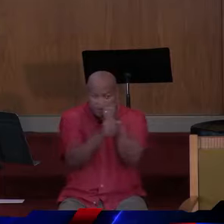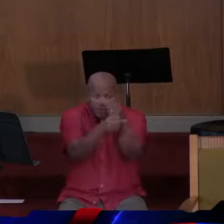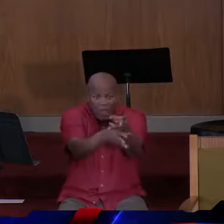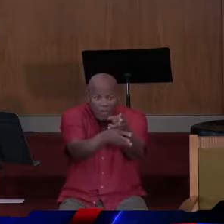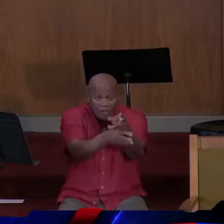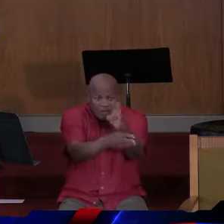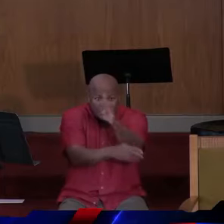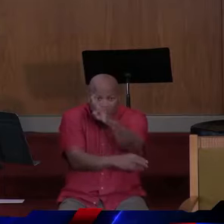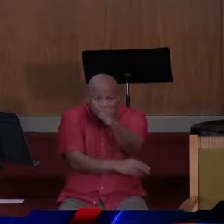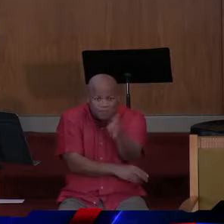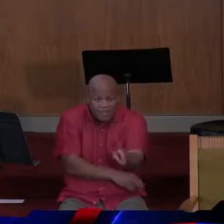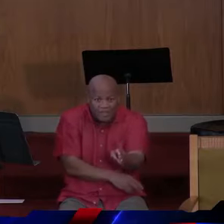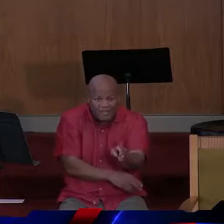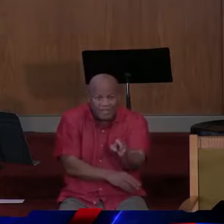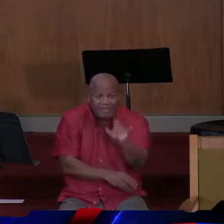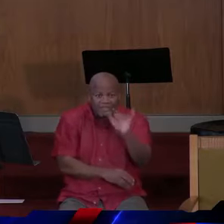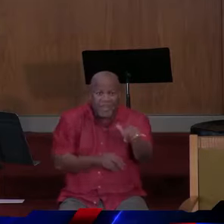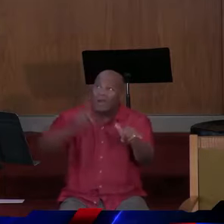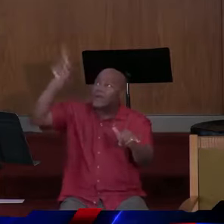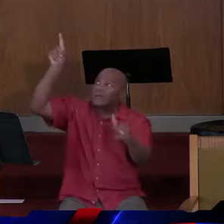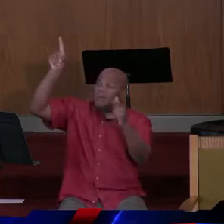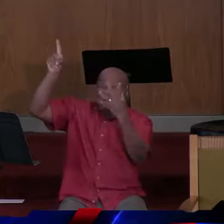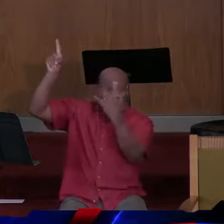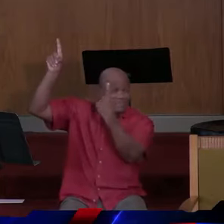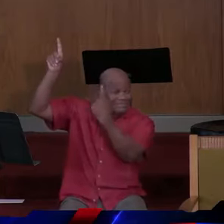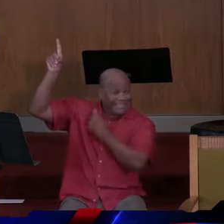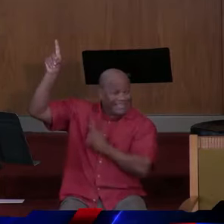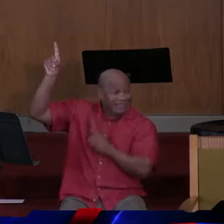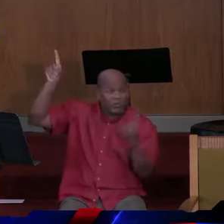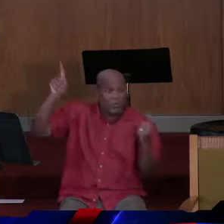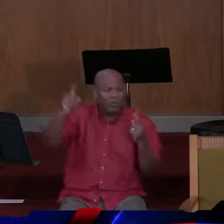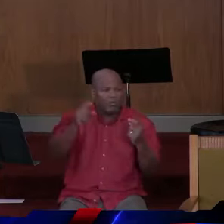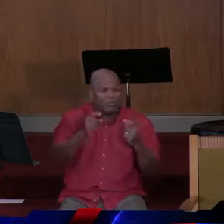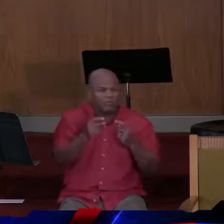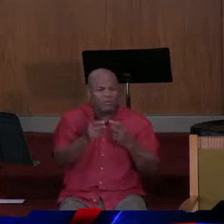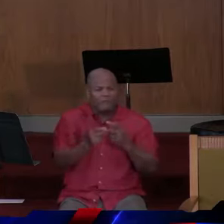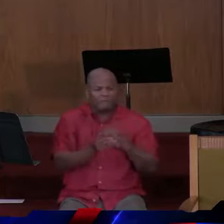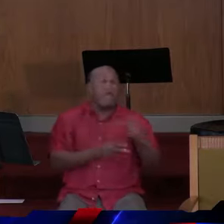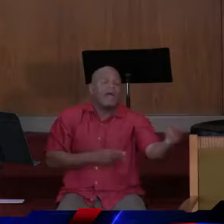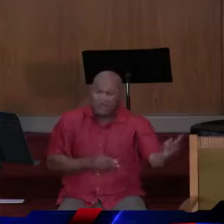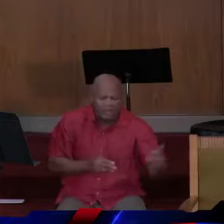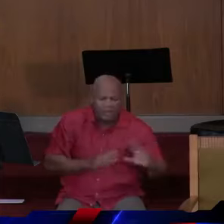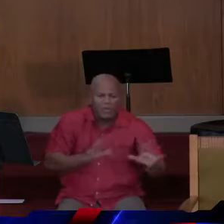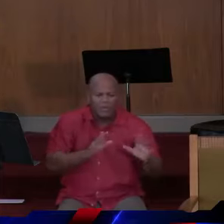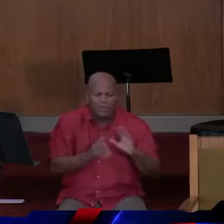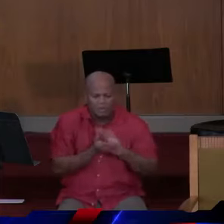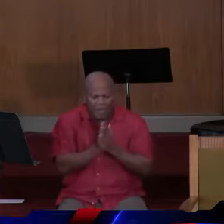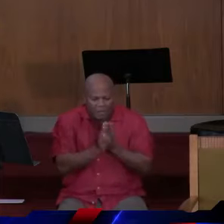God tests that, not so that you can flunk, but that we might be refined. My wife and I,